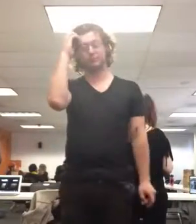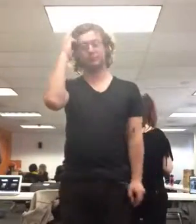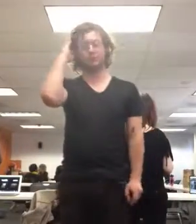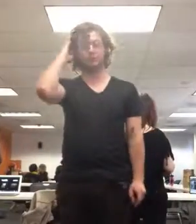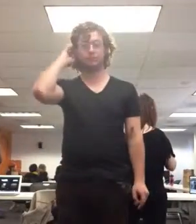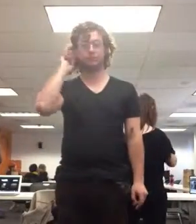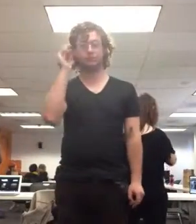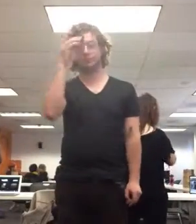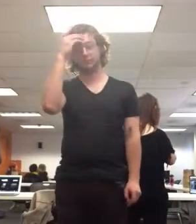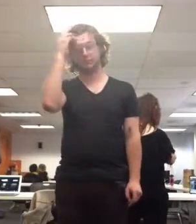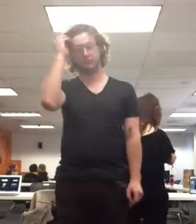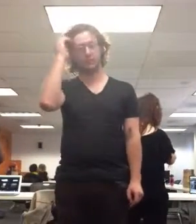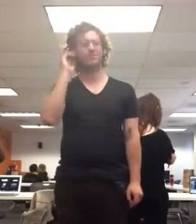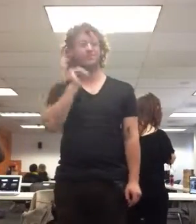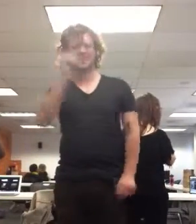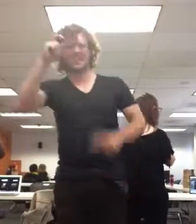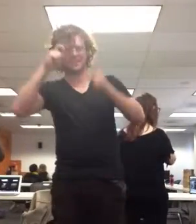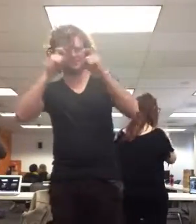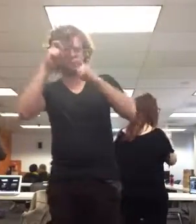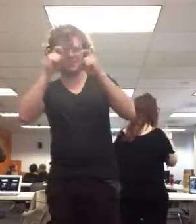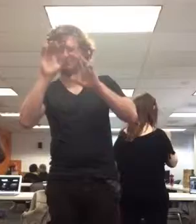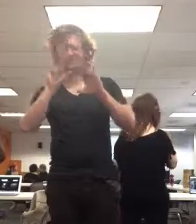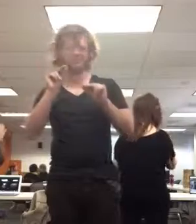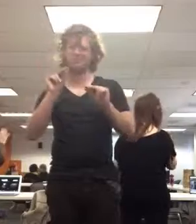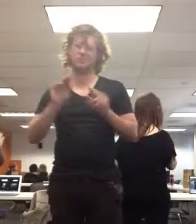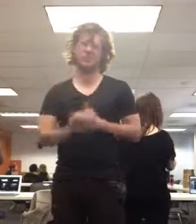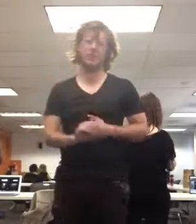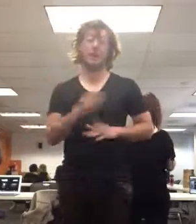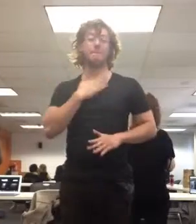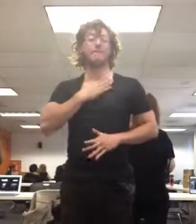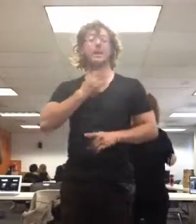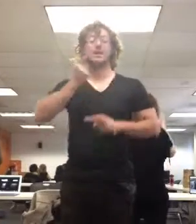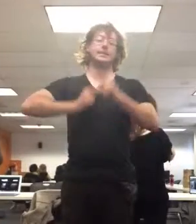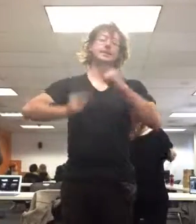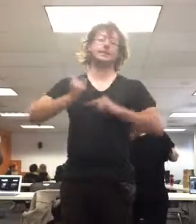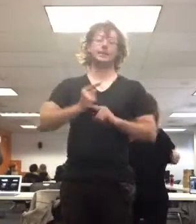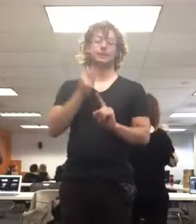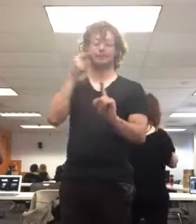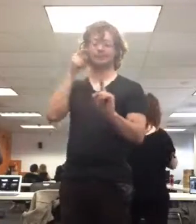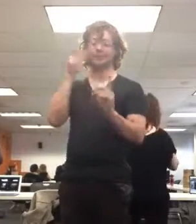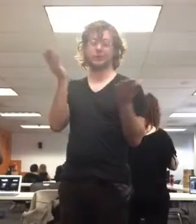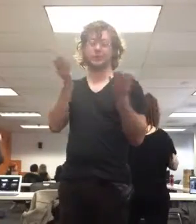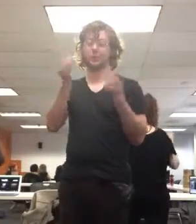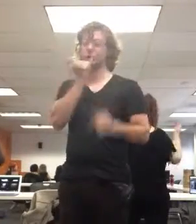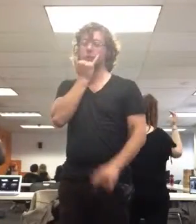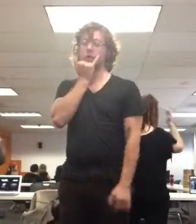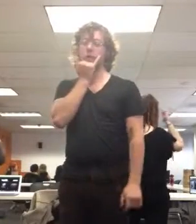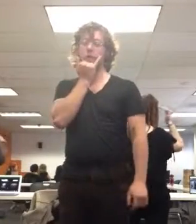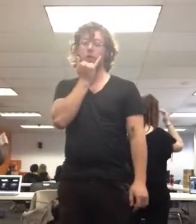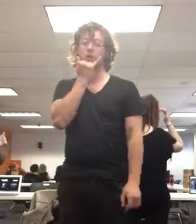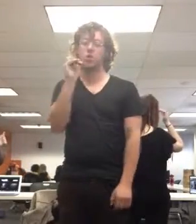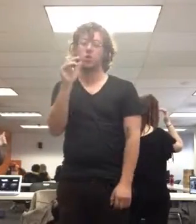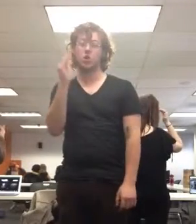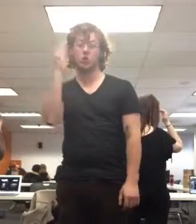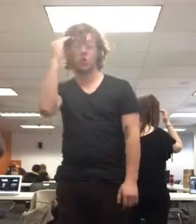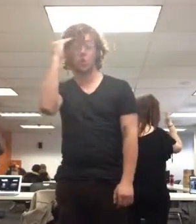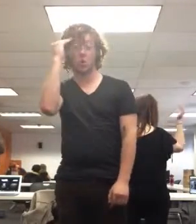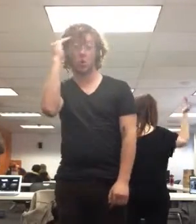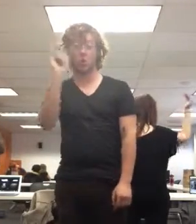Not the non-manuals, has nothing to do with non-manuals, I'm talking about these signs. No, what's the placement of no?